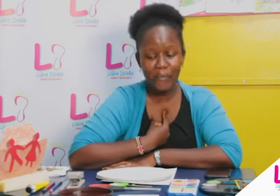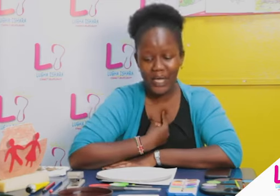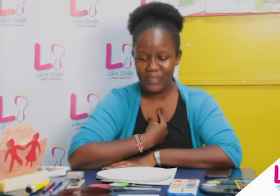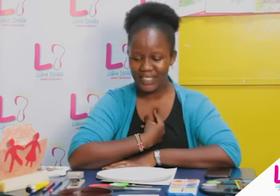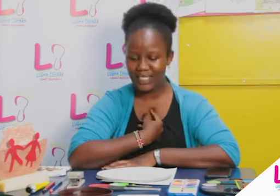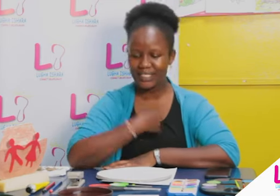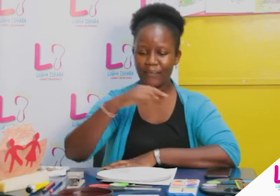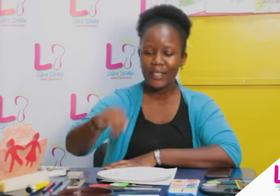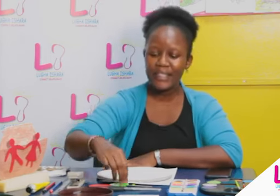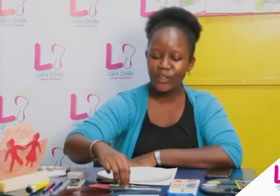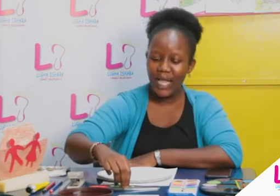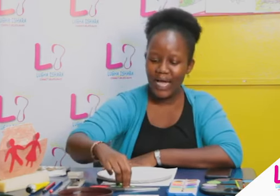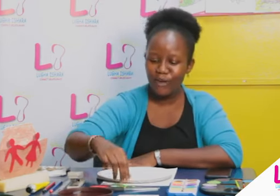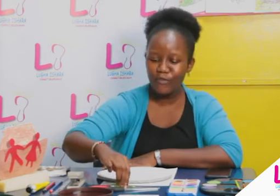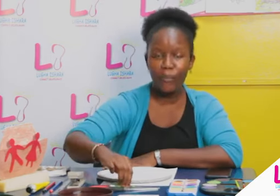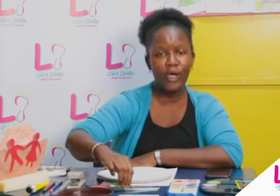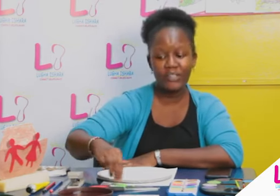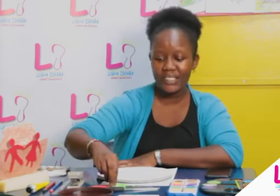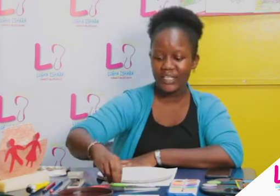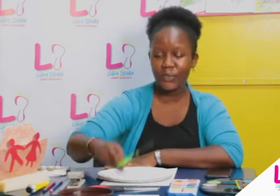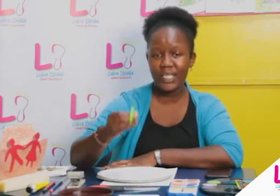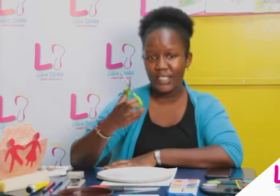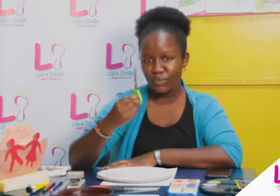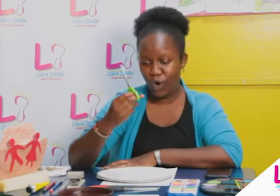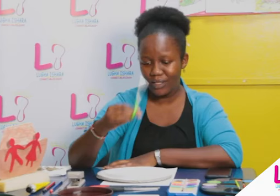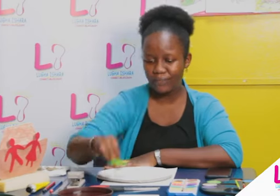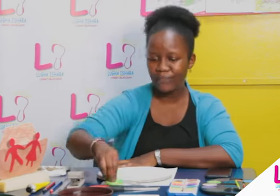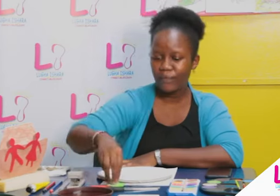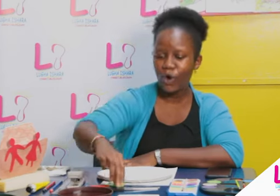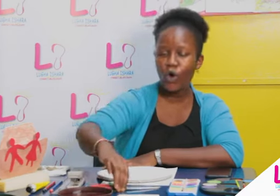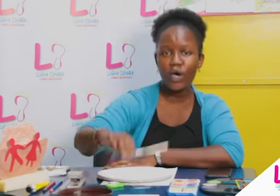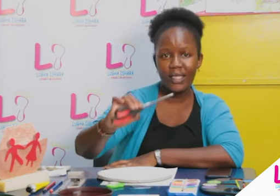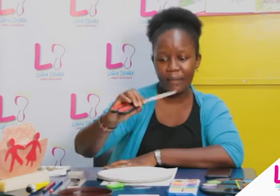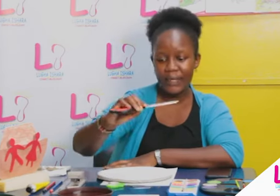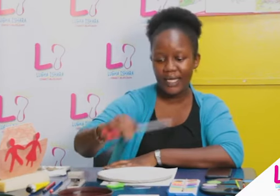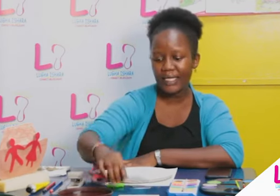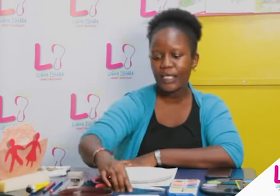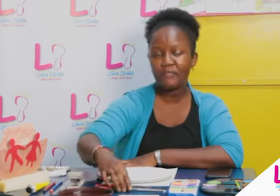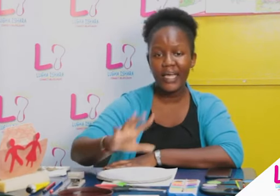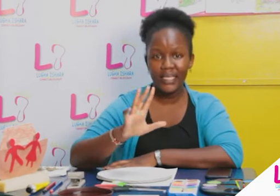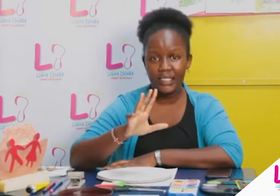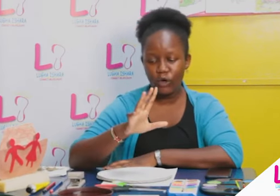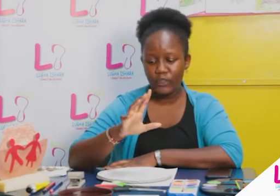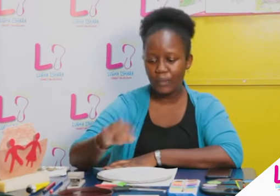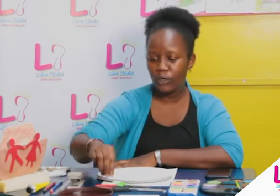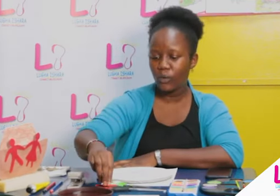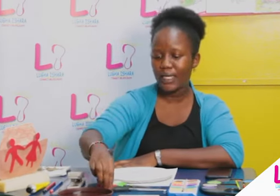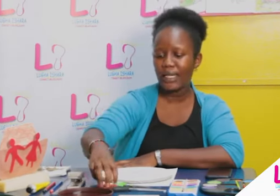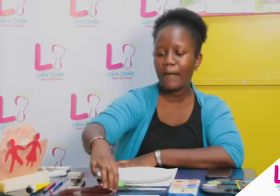make mistakes. Then you have your pair of scissors, whether the small or the big. Find comfortable one.